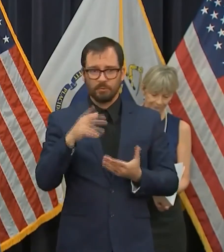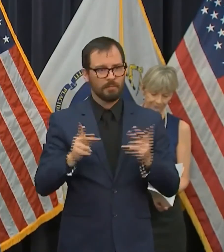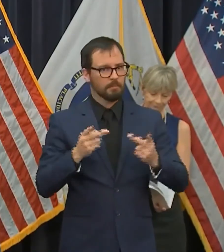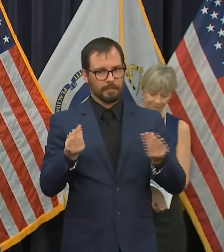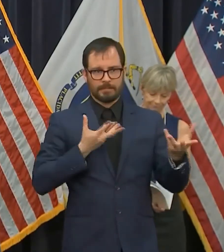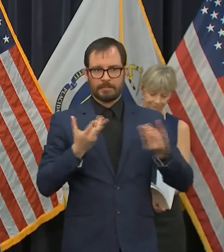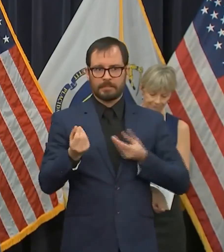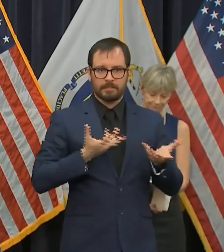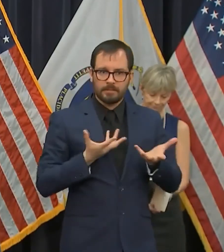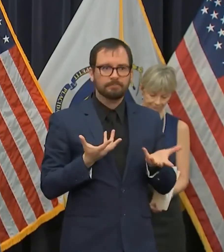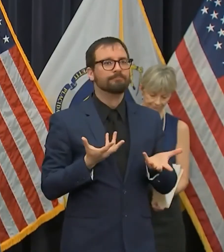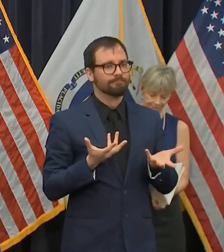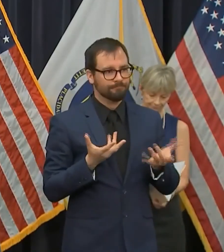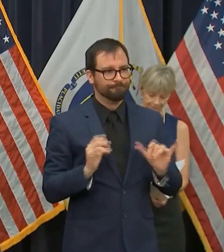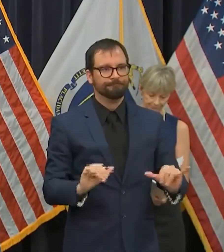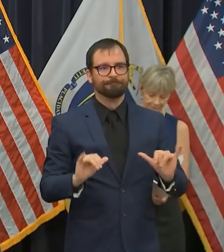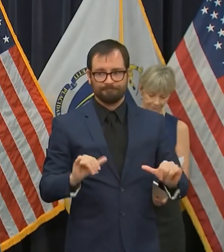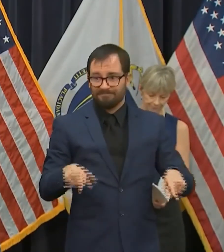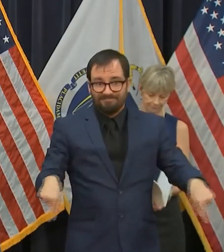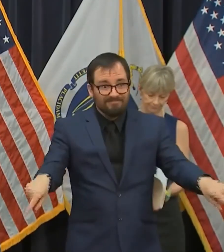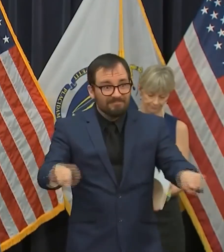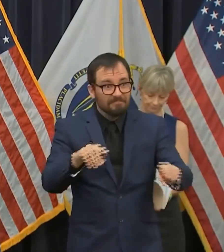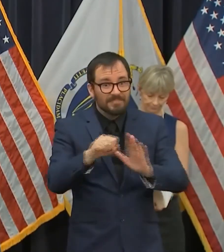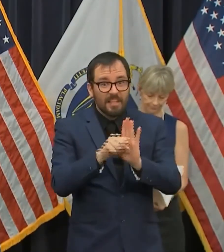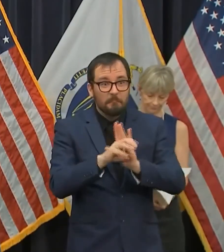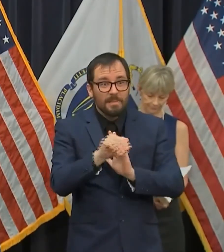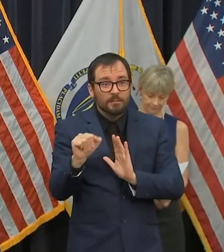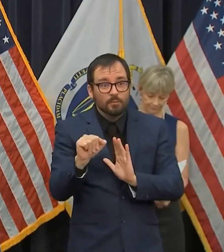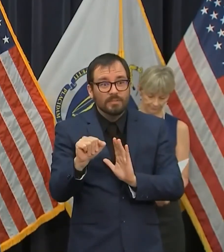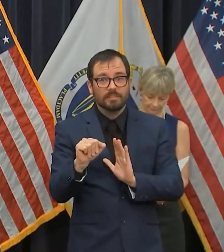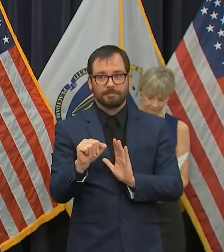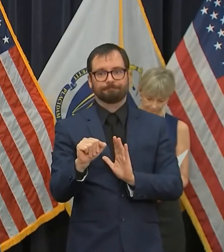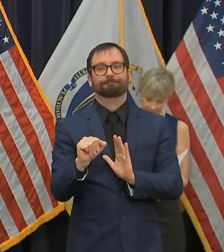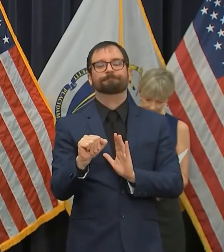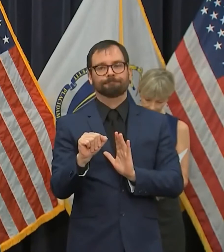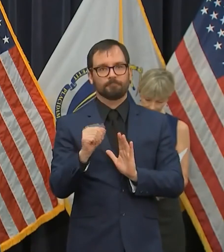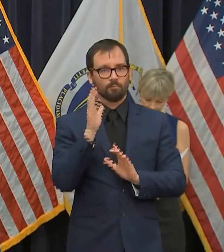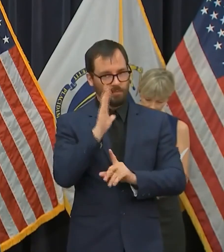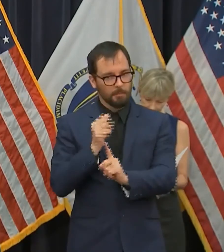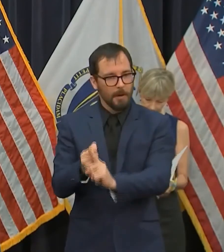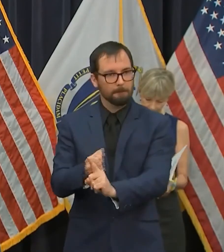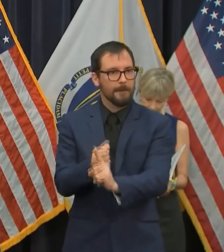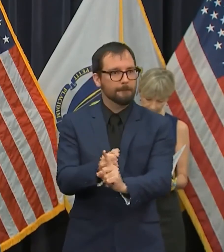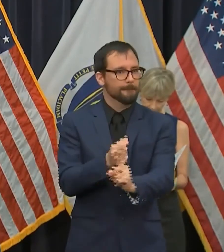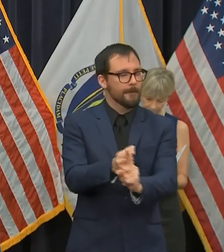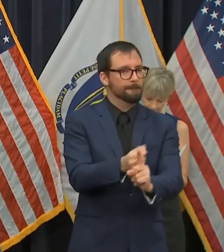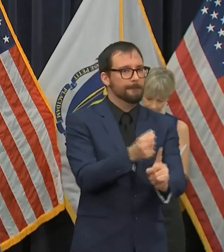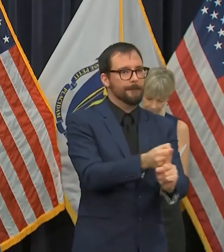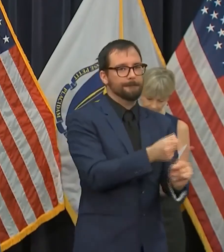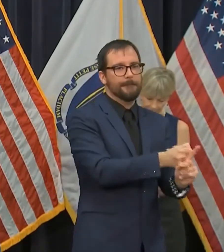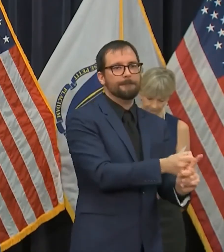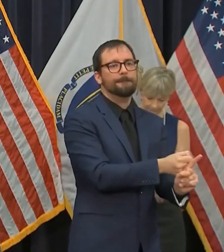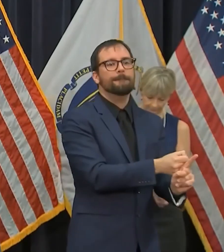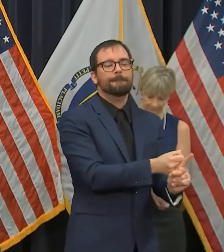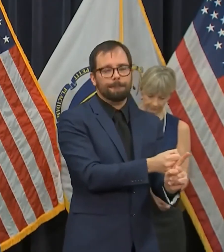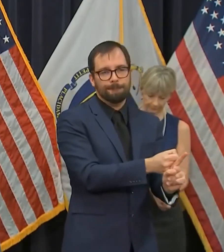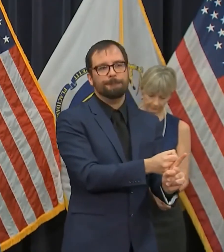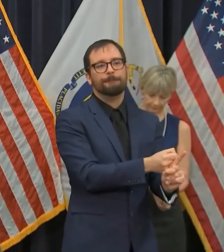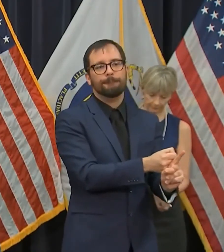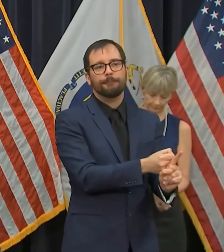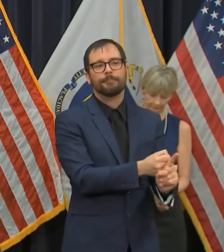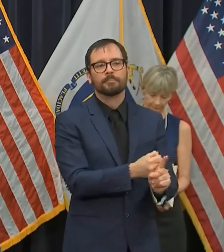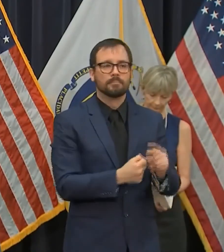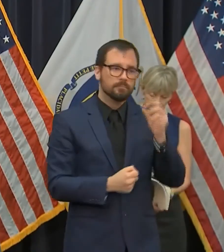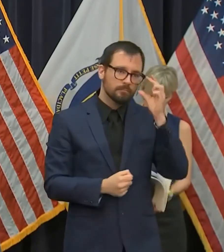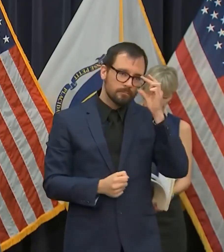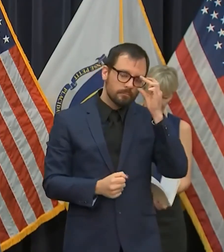workers. I also attended and spoke via live stream in 2 empty houses of worship at Temple Emmanuel and